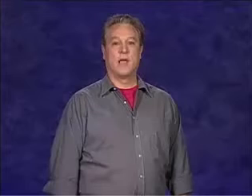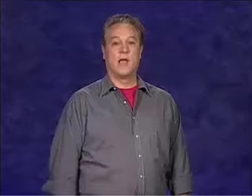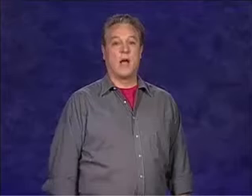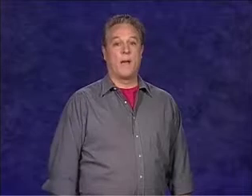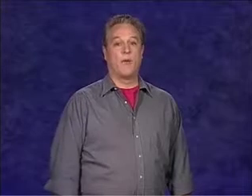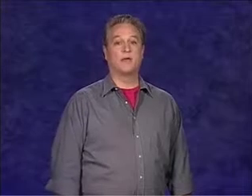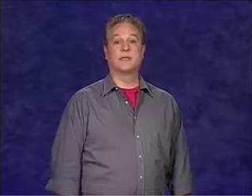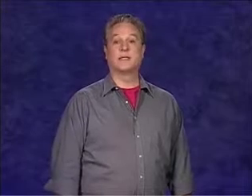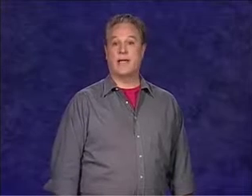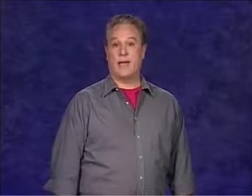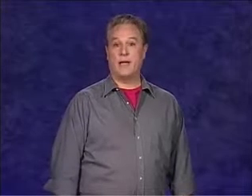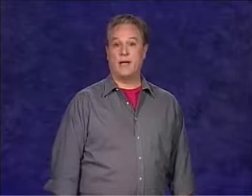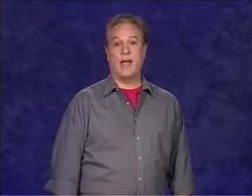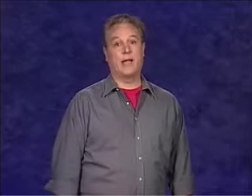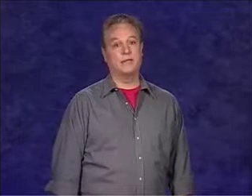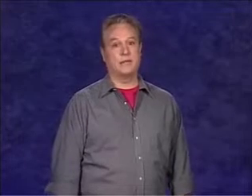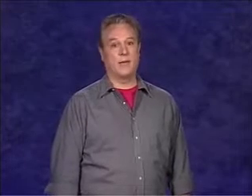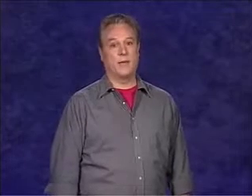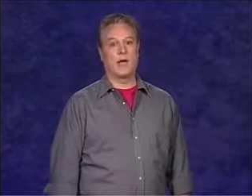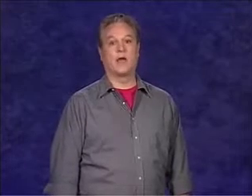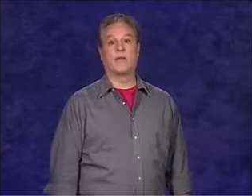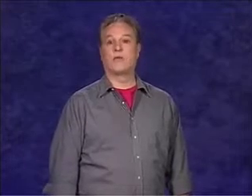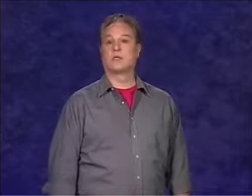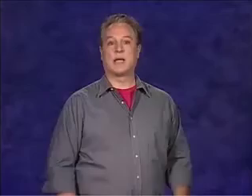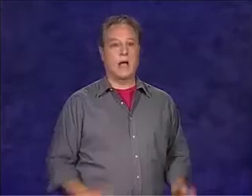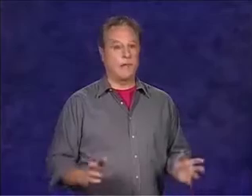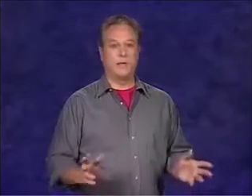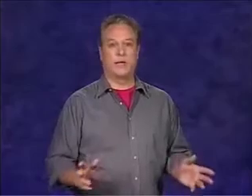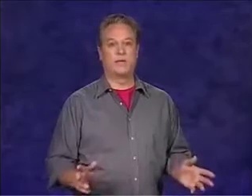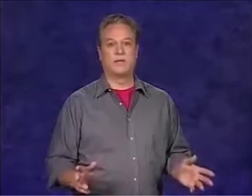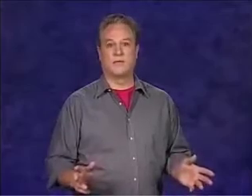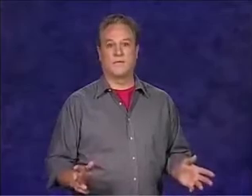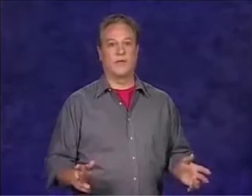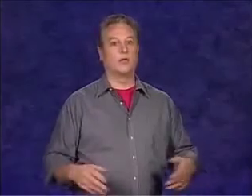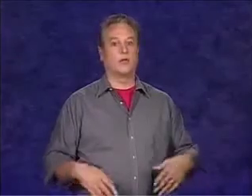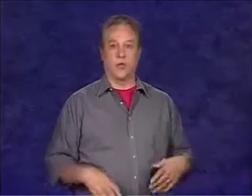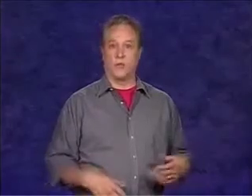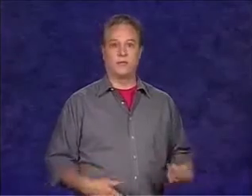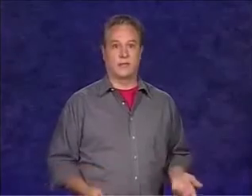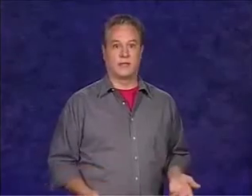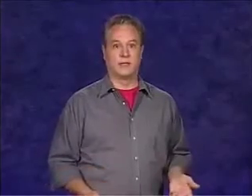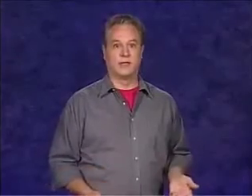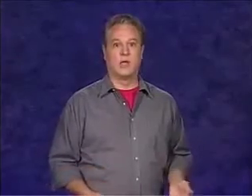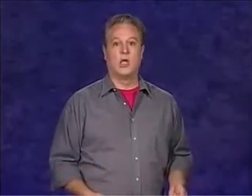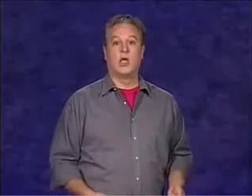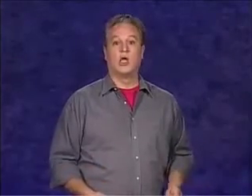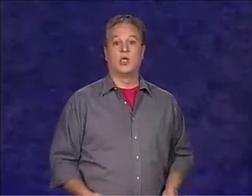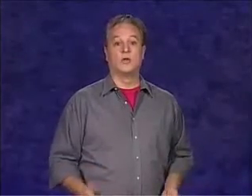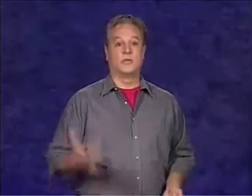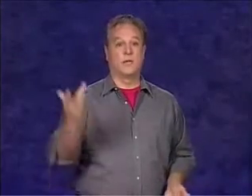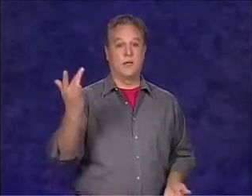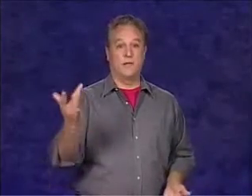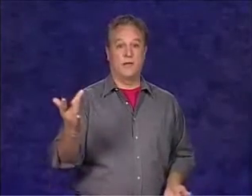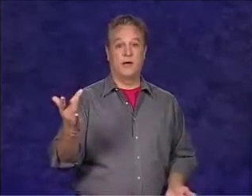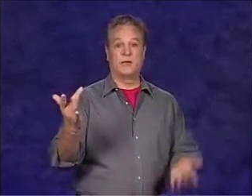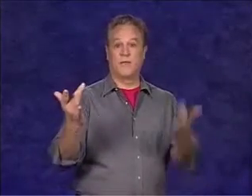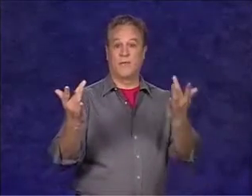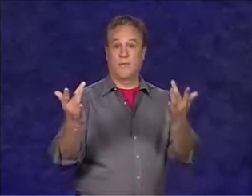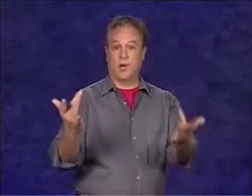A person's head and stomach are most common places to feel normal sickness. Use the middle fingers of both hands to show these